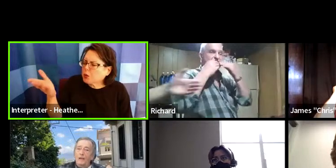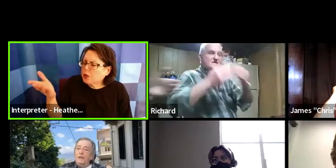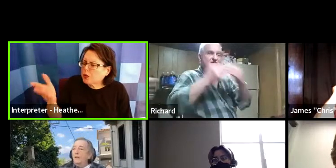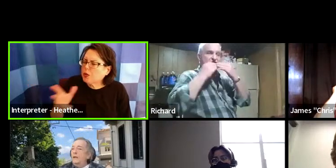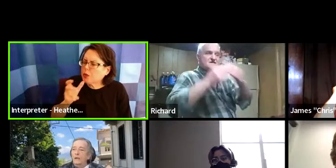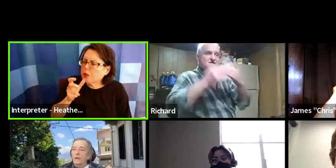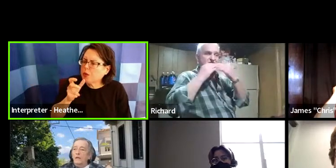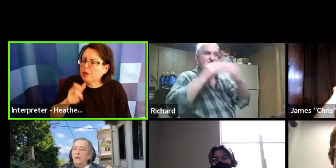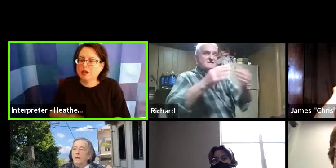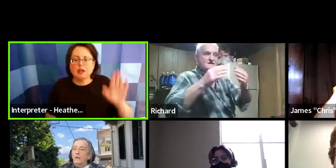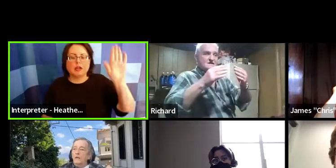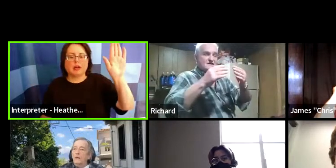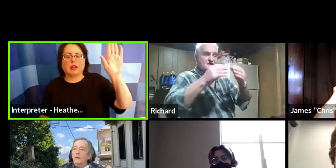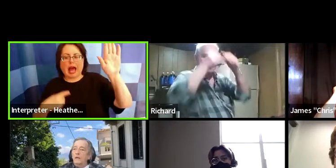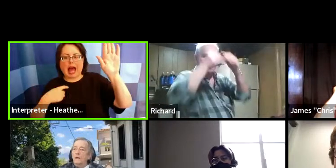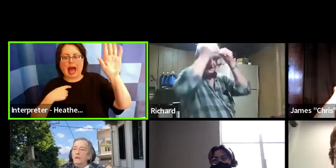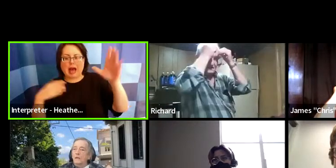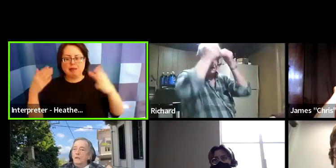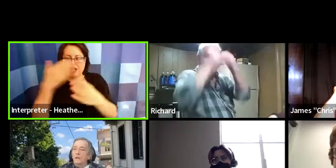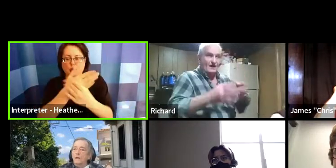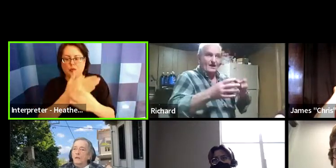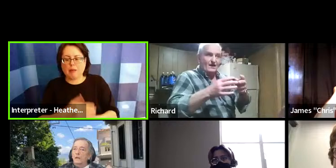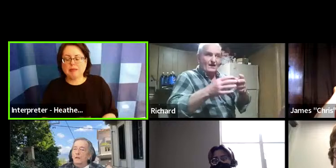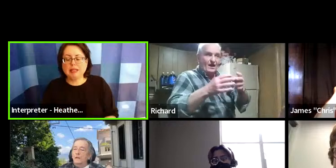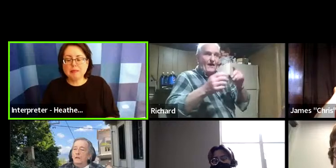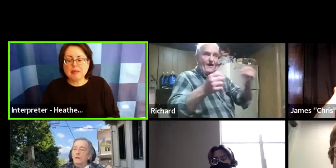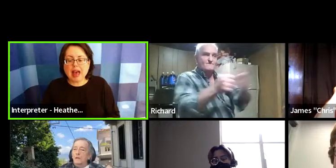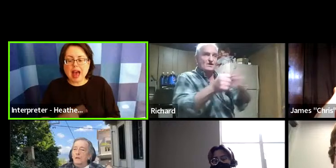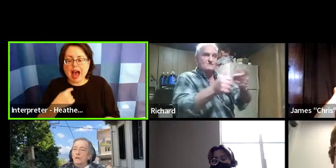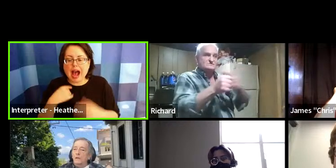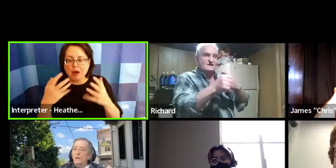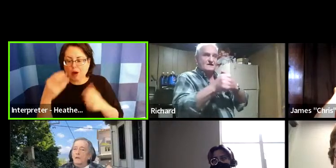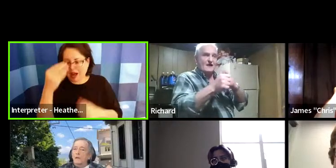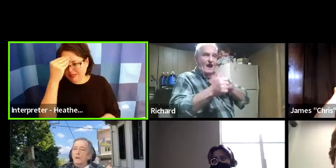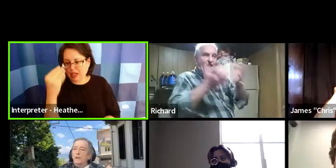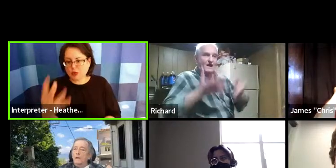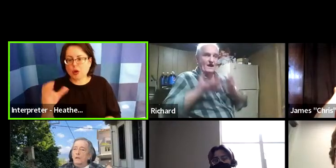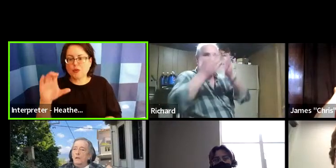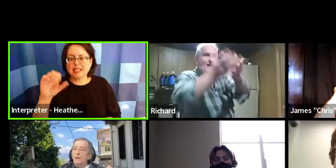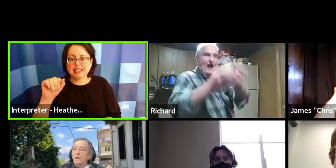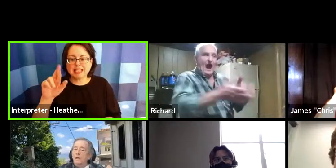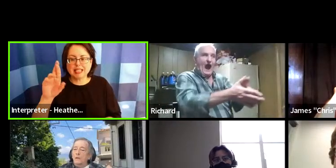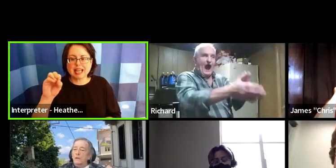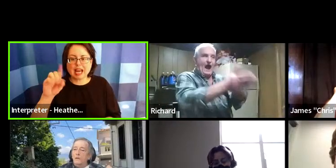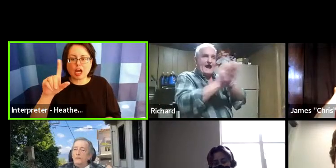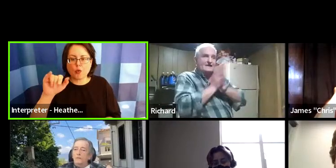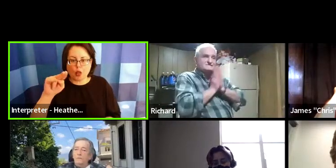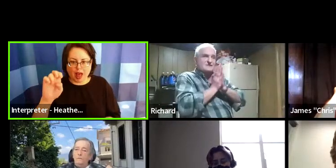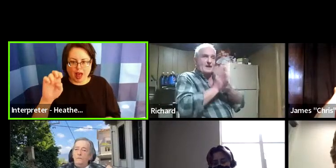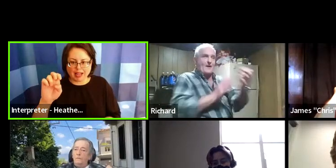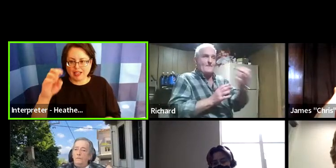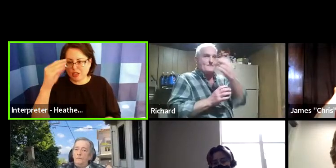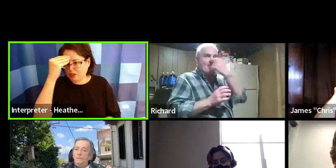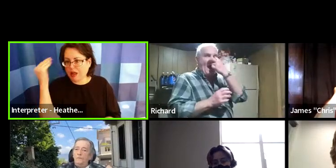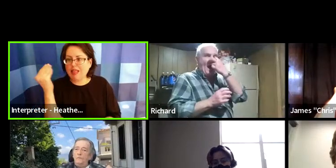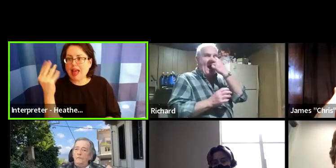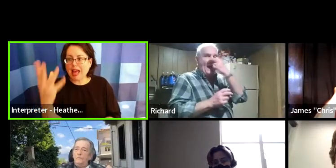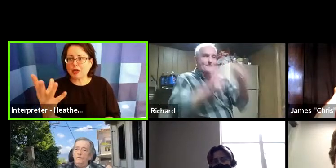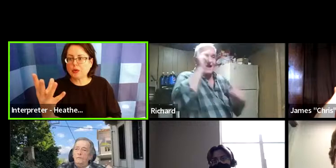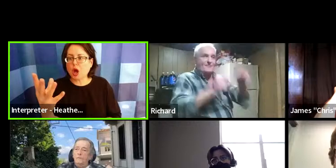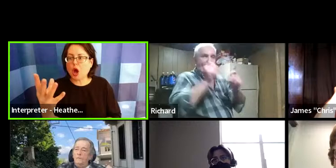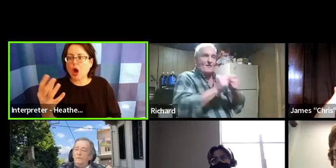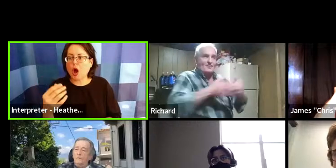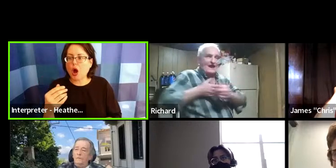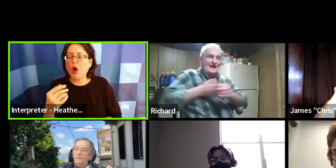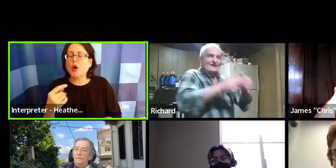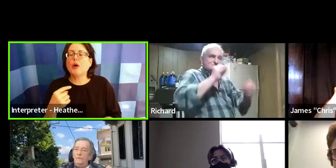interrupt, I just wanted to let you guys know that first and foremost, I think